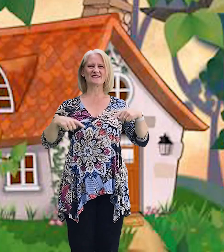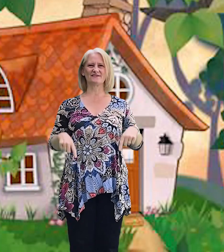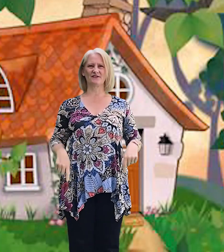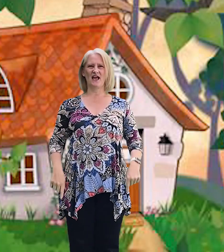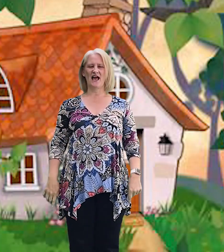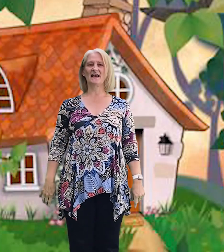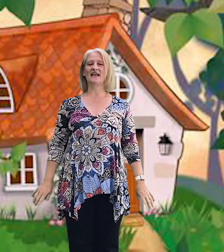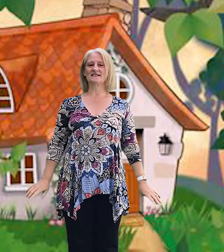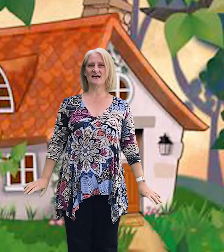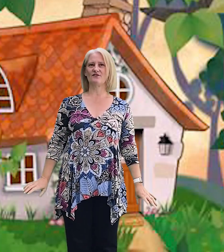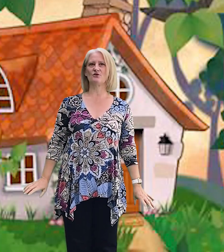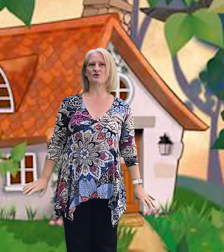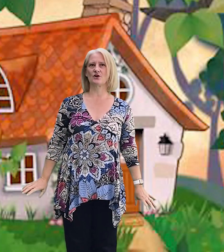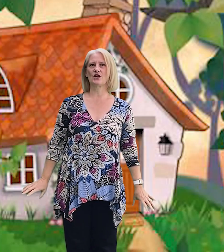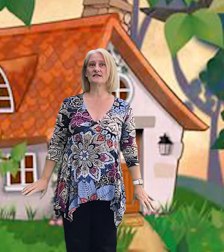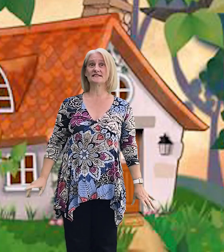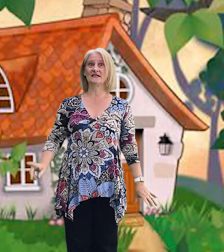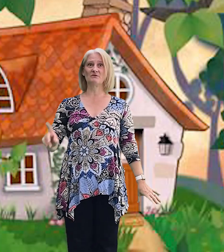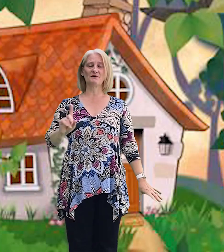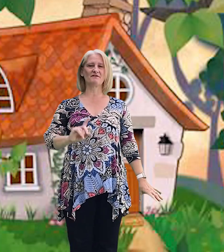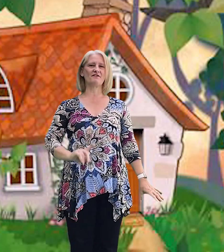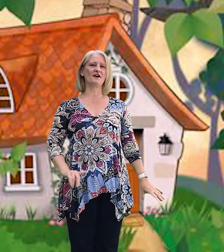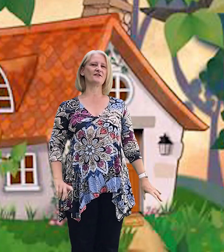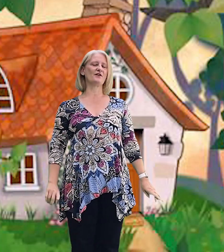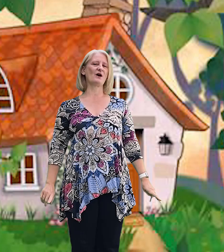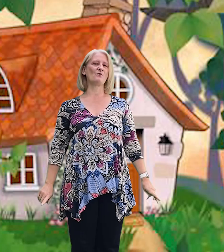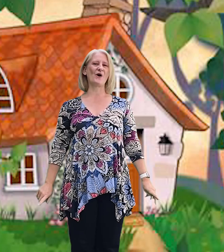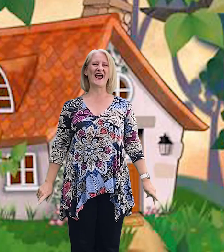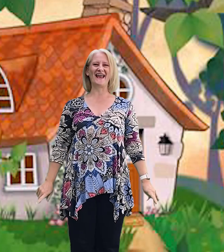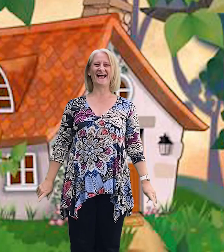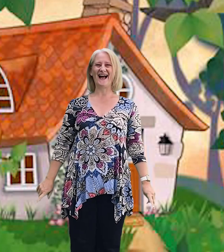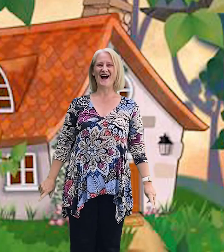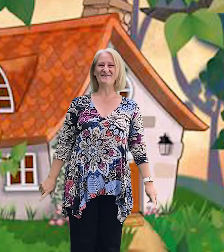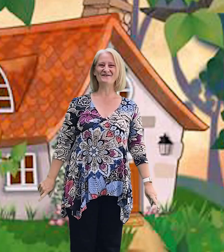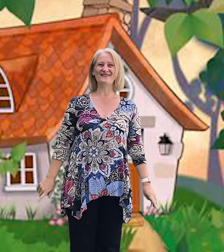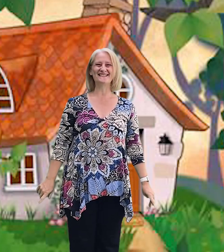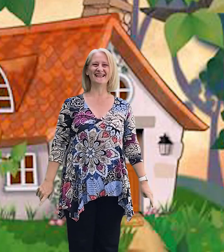and let's have a look, see what we can find on our way. Are we ready?